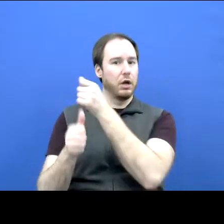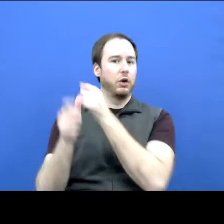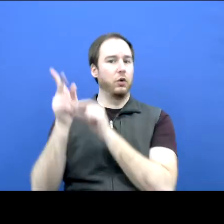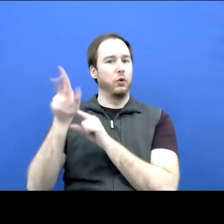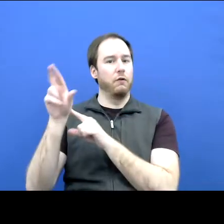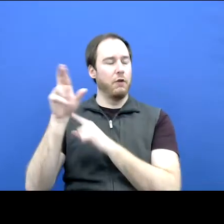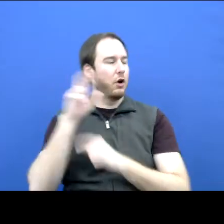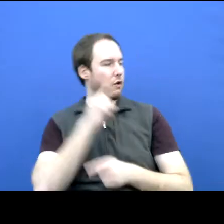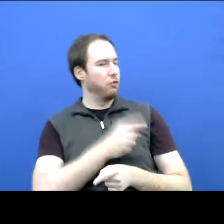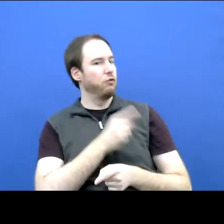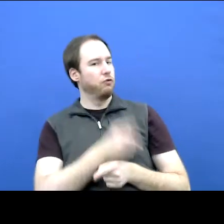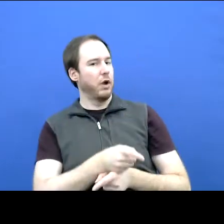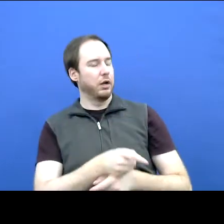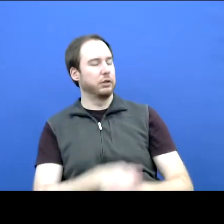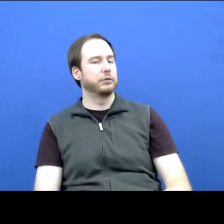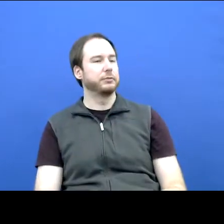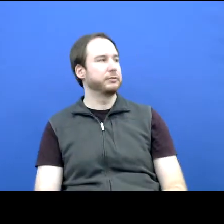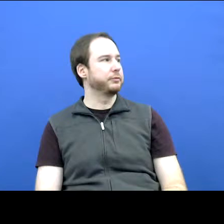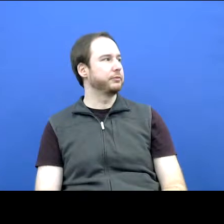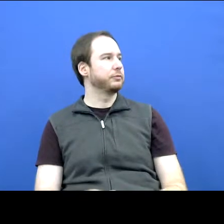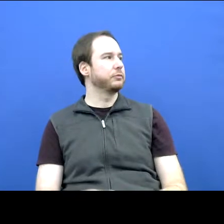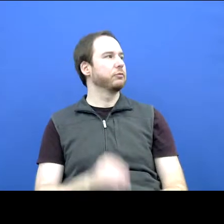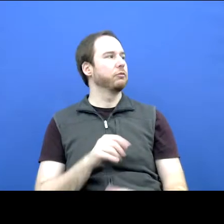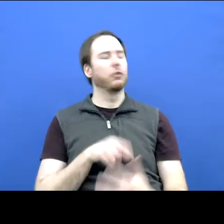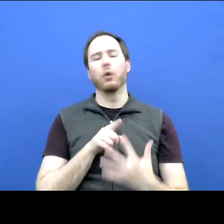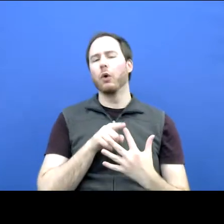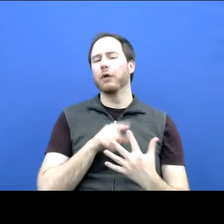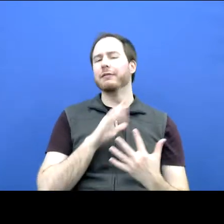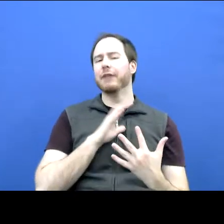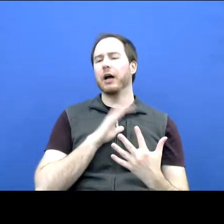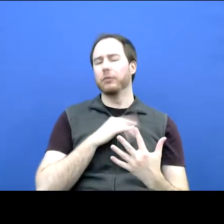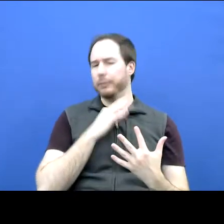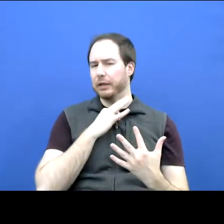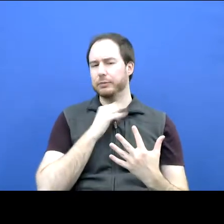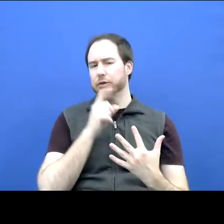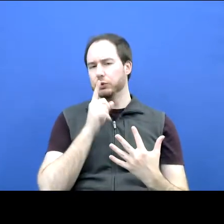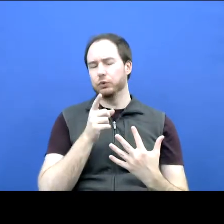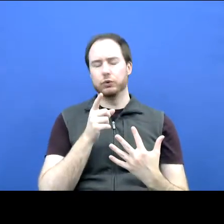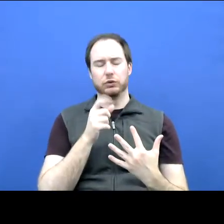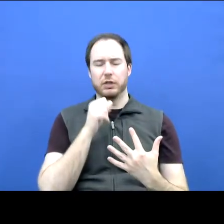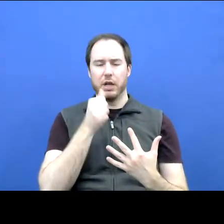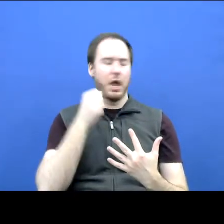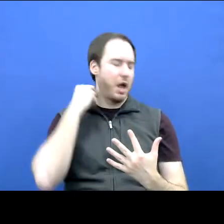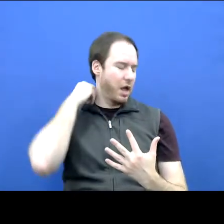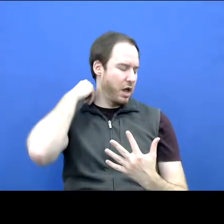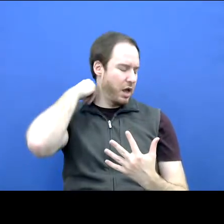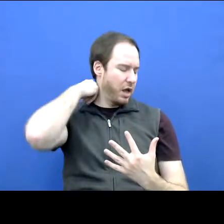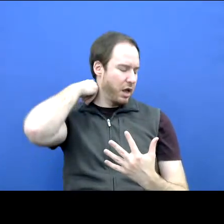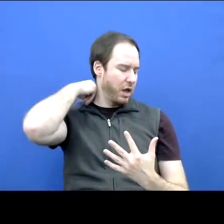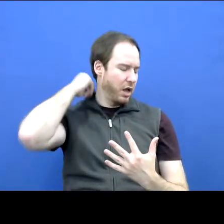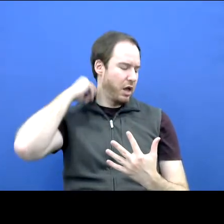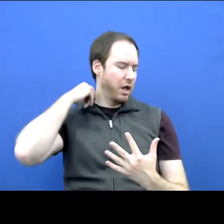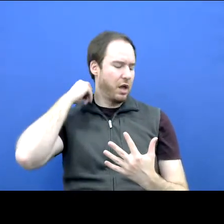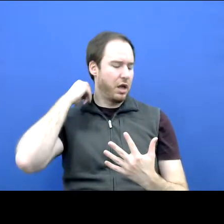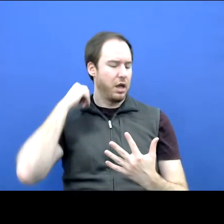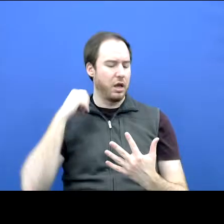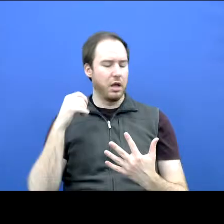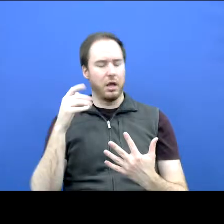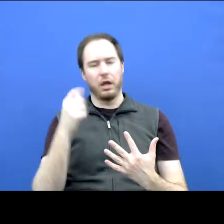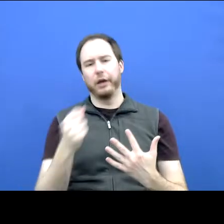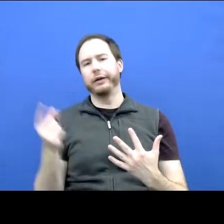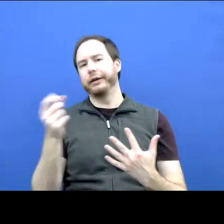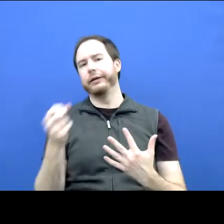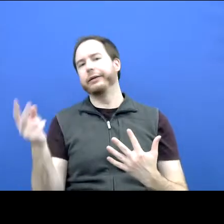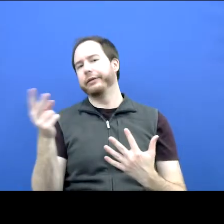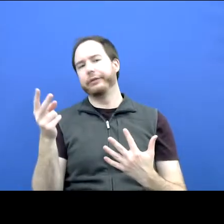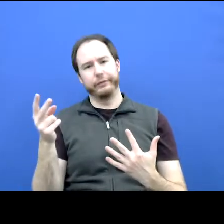In general. Yep. Yeah, that's fine. I just want to make sure that it's not something that's going to be taking place a year or two